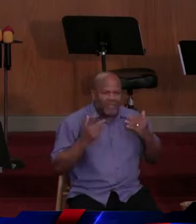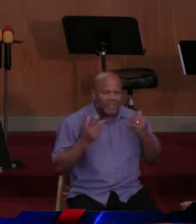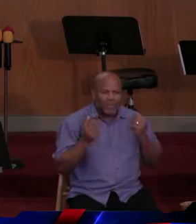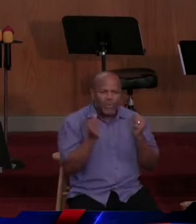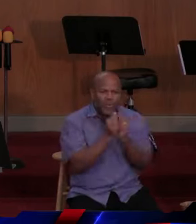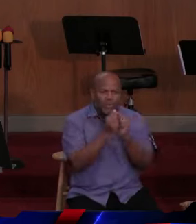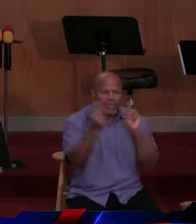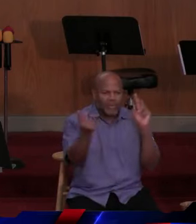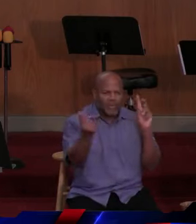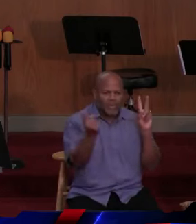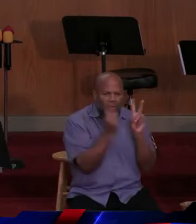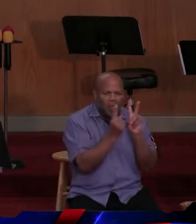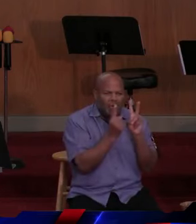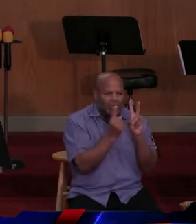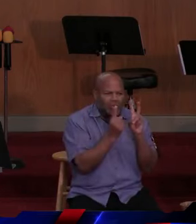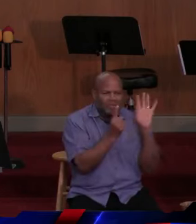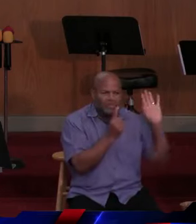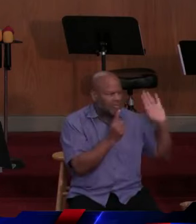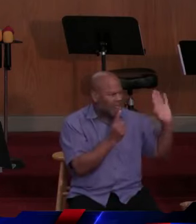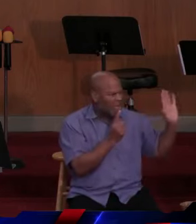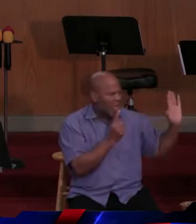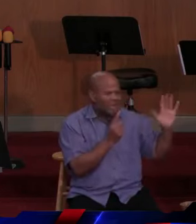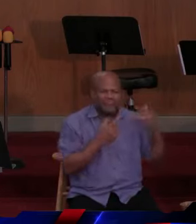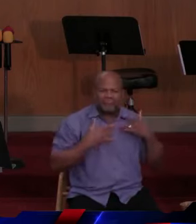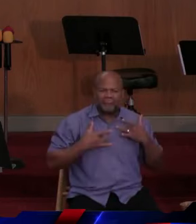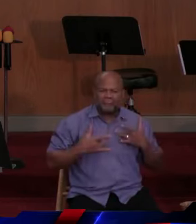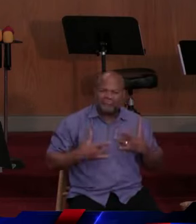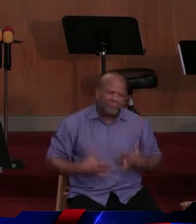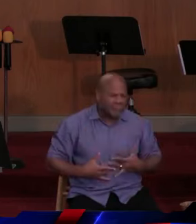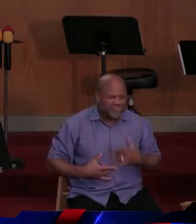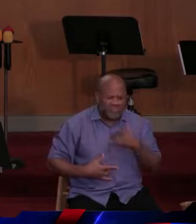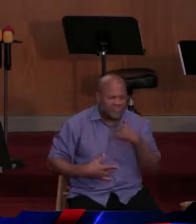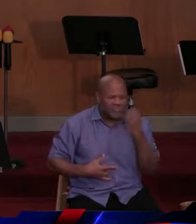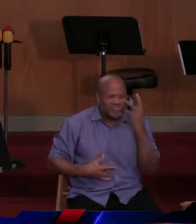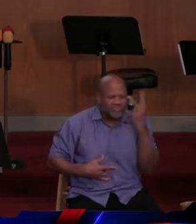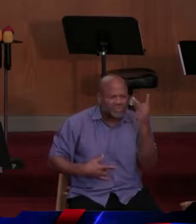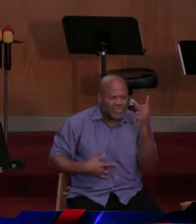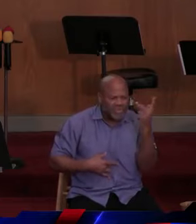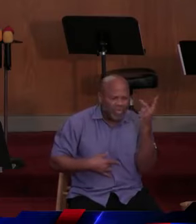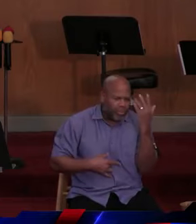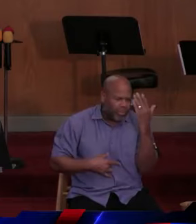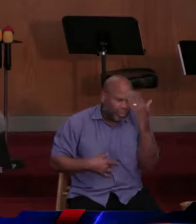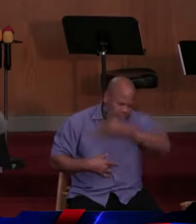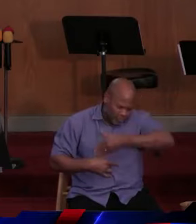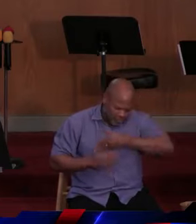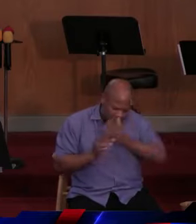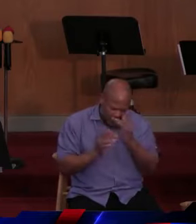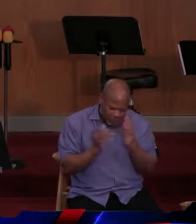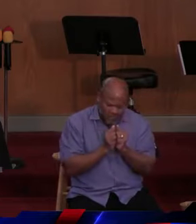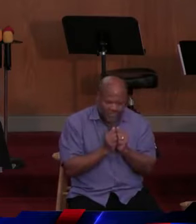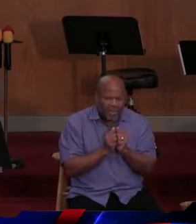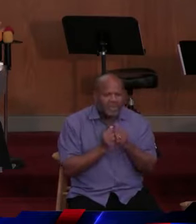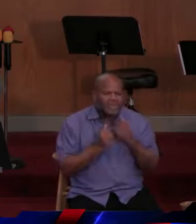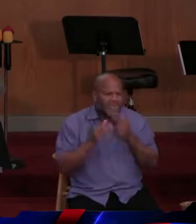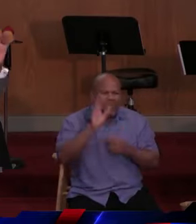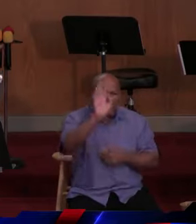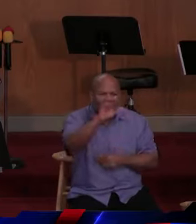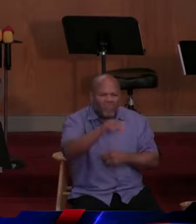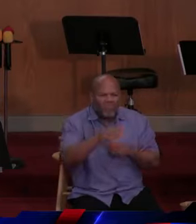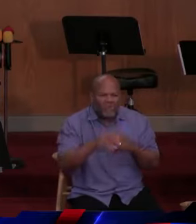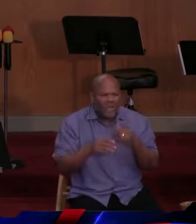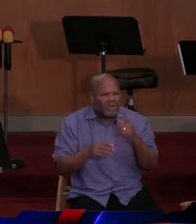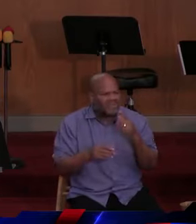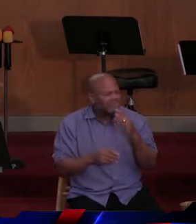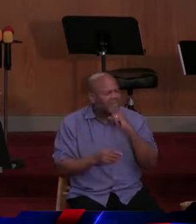to see what was right in front of them. And they did not believe all that the prophets had written. I stopped by to tell you that I don't want to leave this in a high, lofty